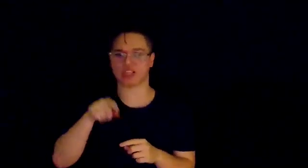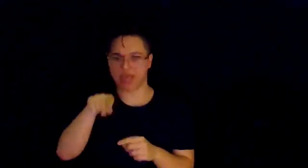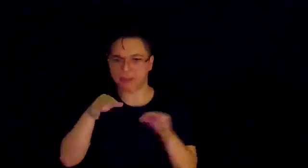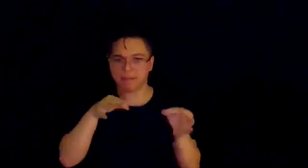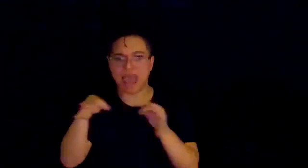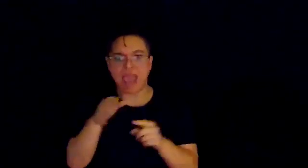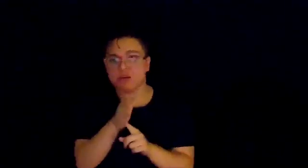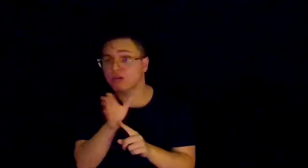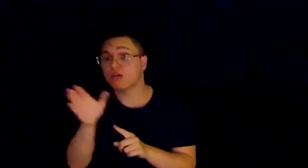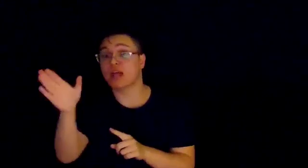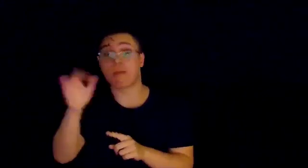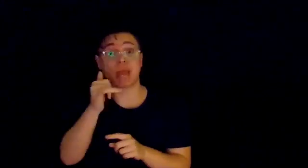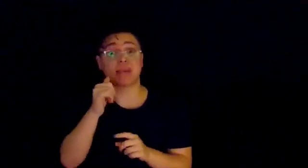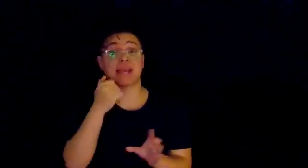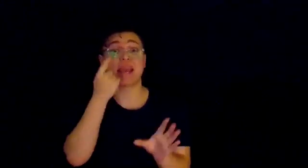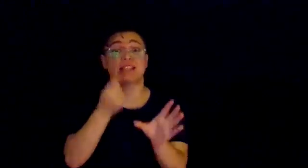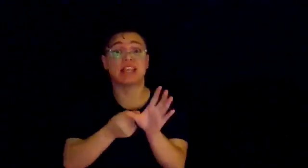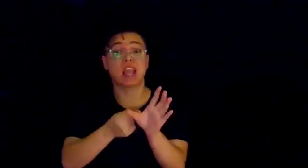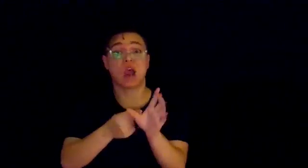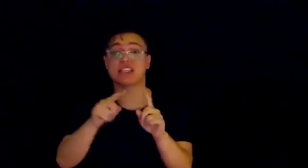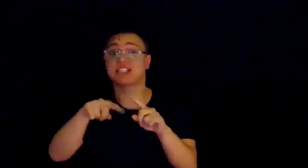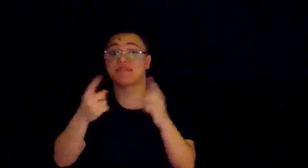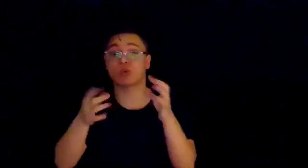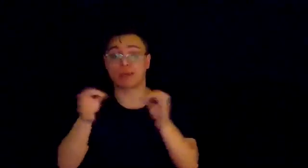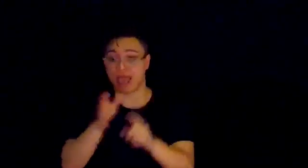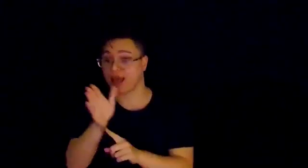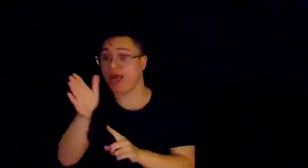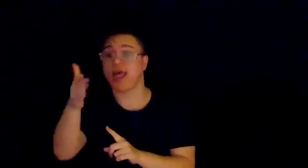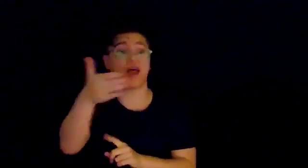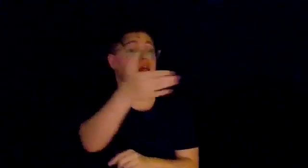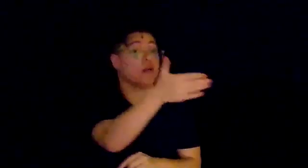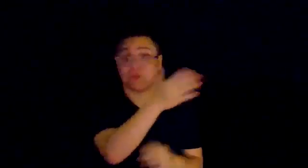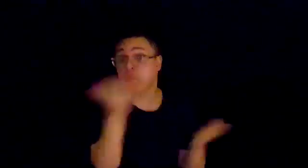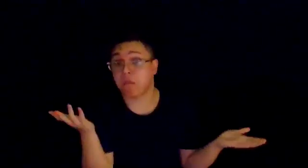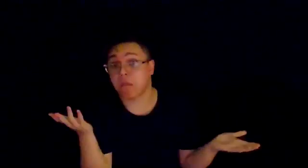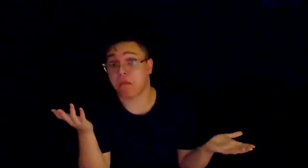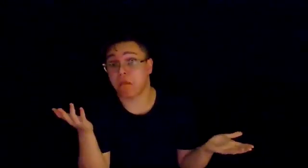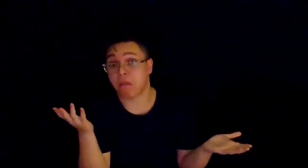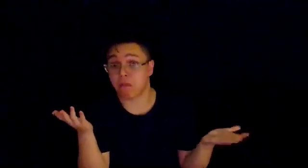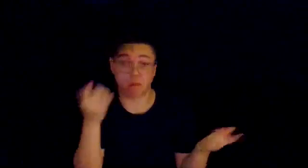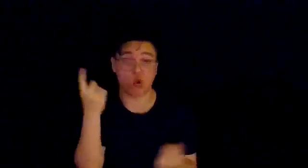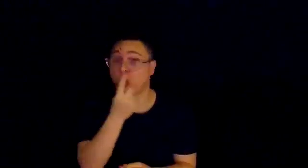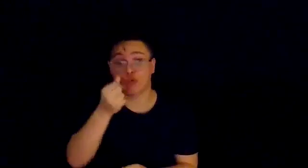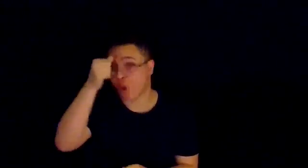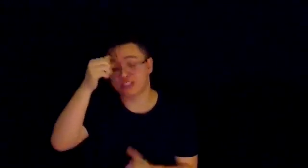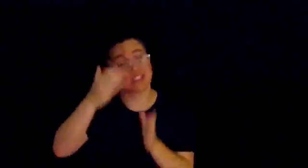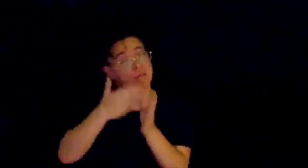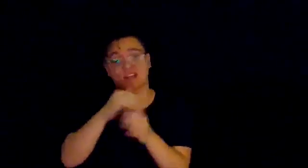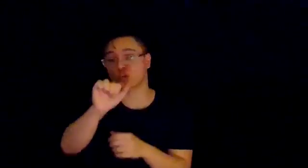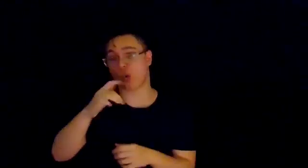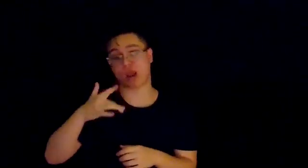So we know what direction you're going in and we know where your plan's going for the next year. Your plan might take a bit